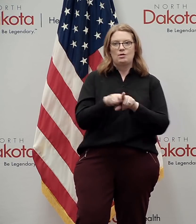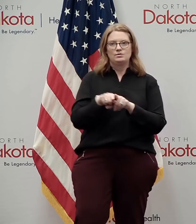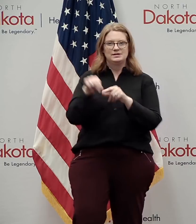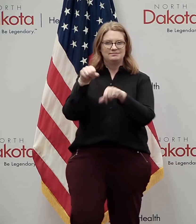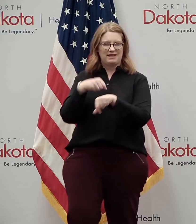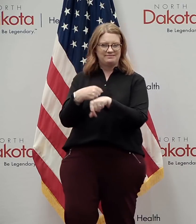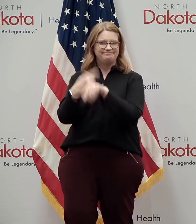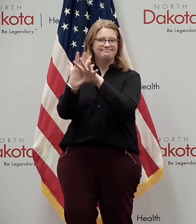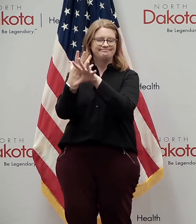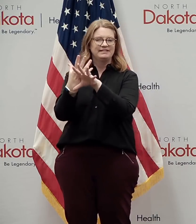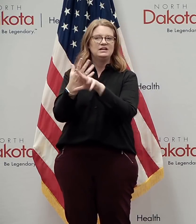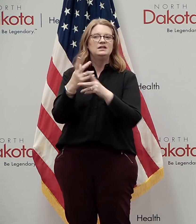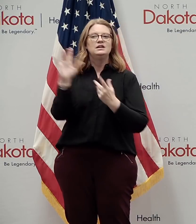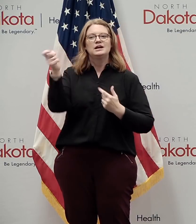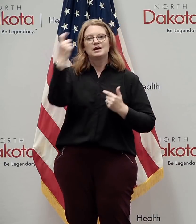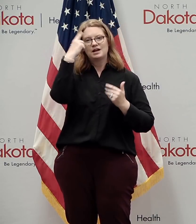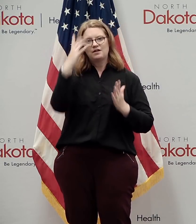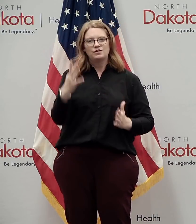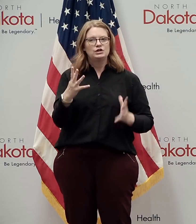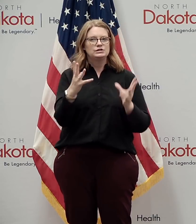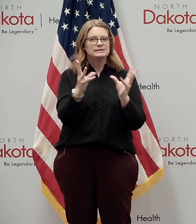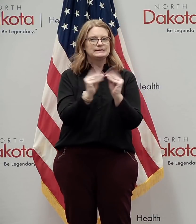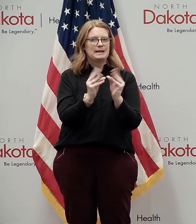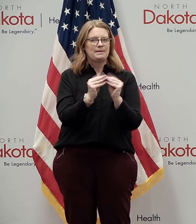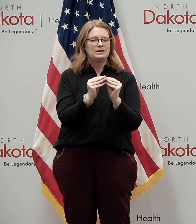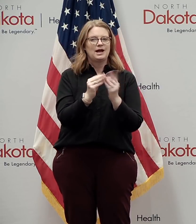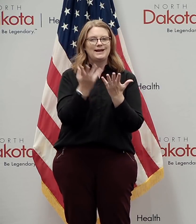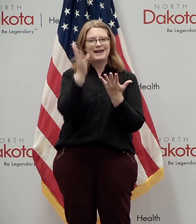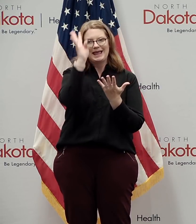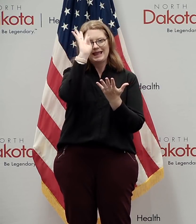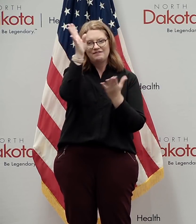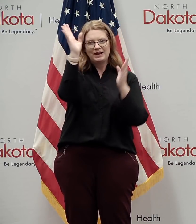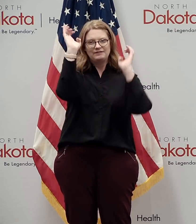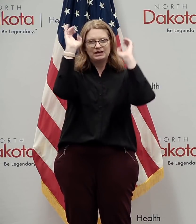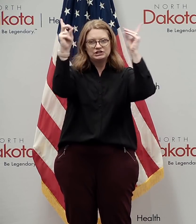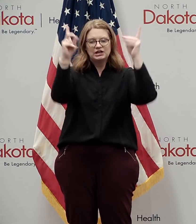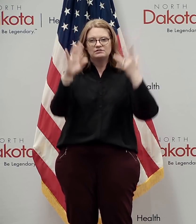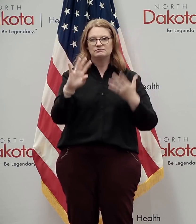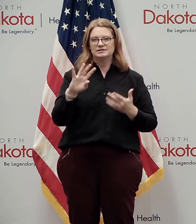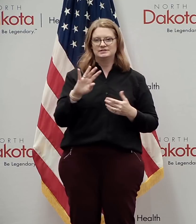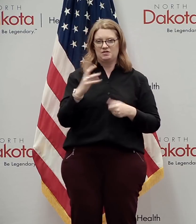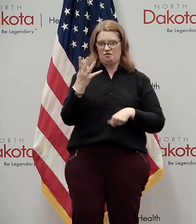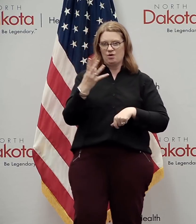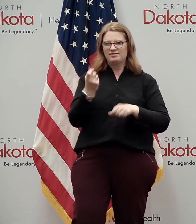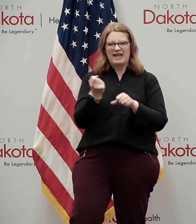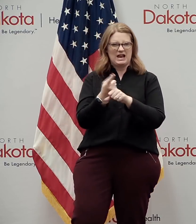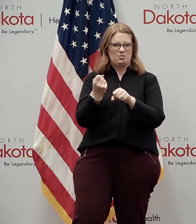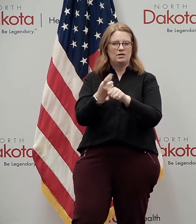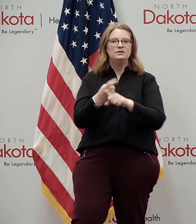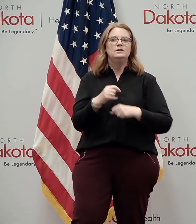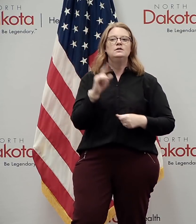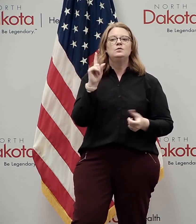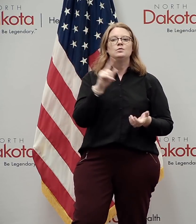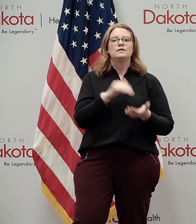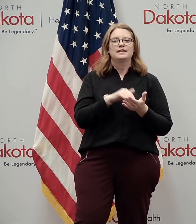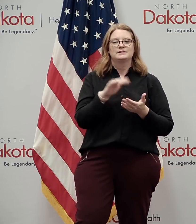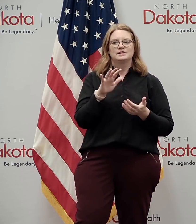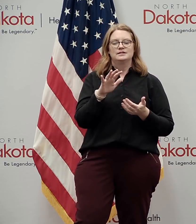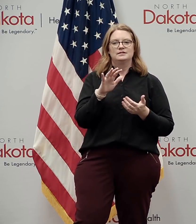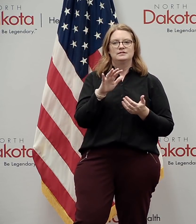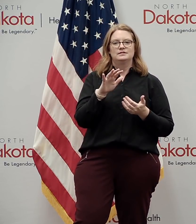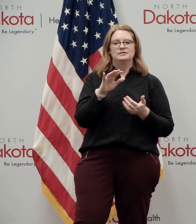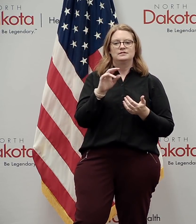broadcast, Governor's Summit on Innovative Education, 4th annual. We had 1,300 individuals registered.